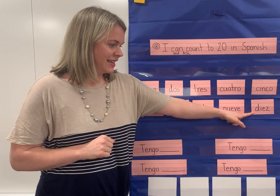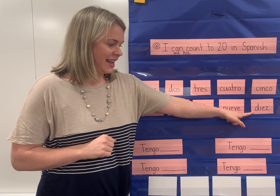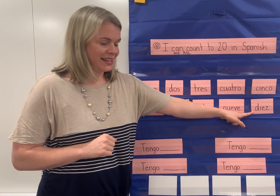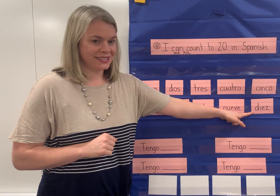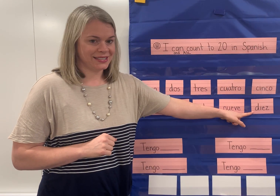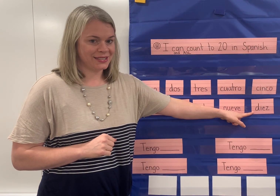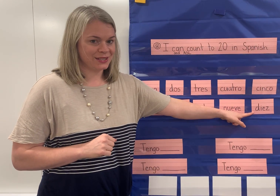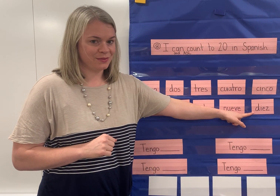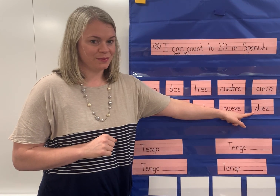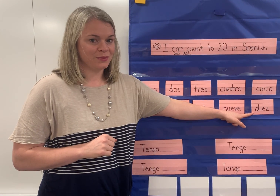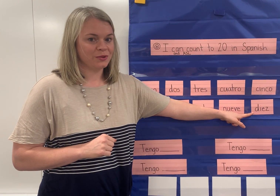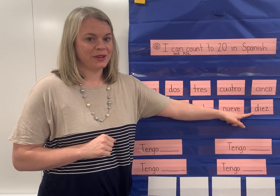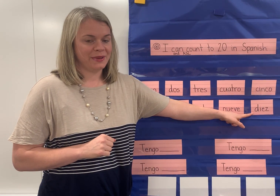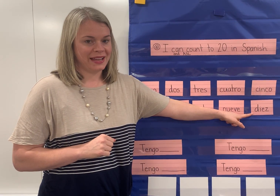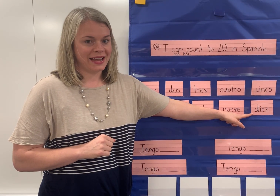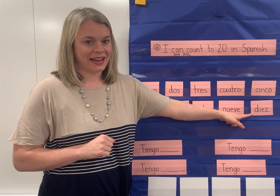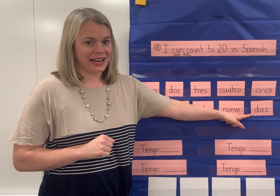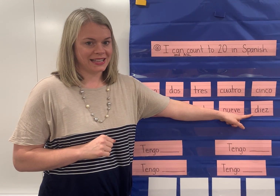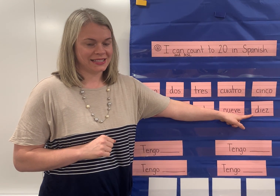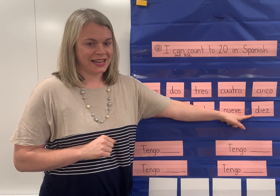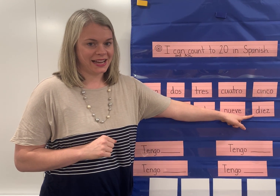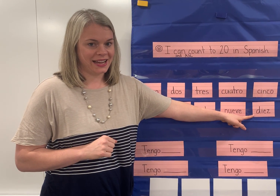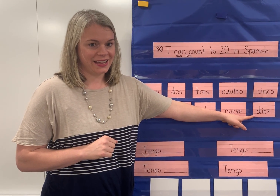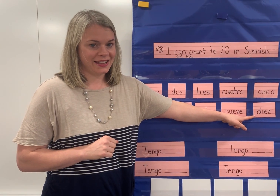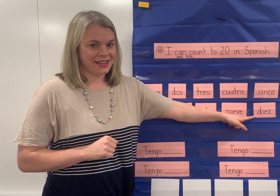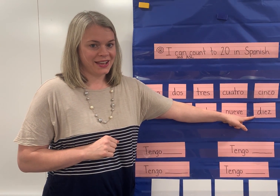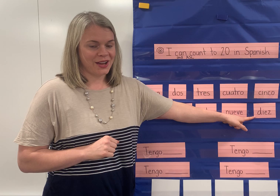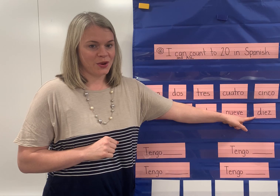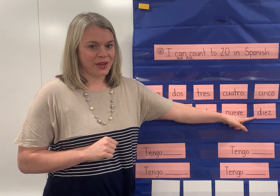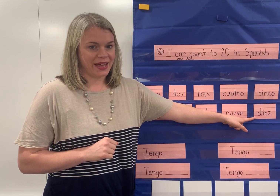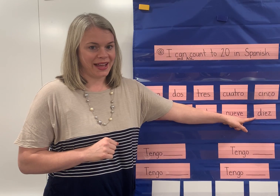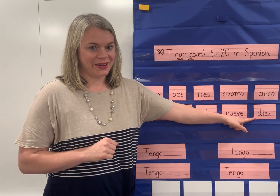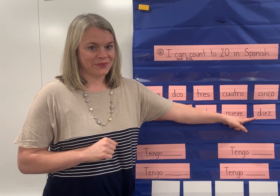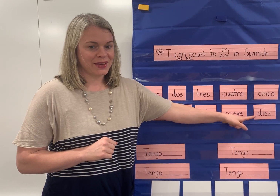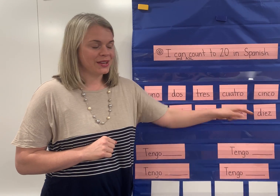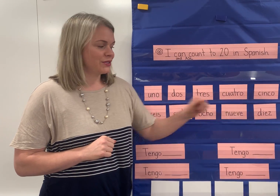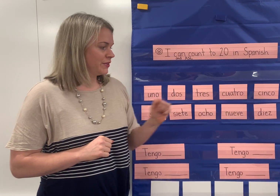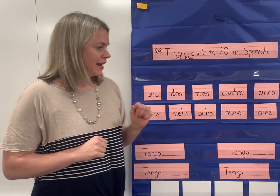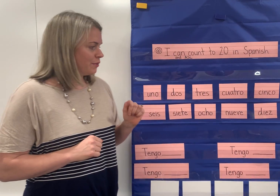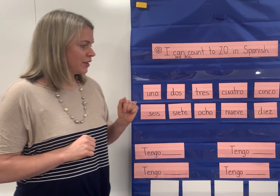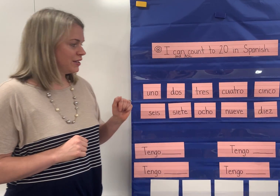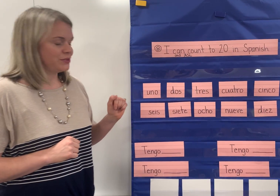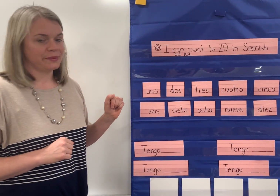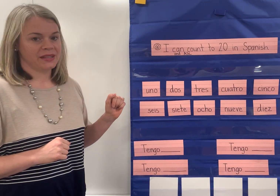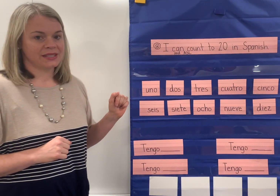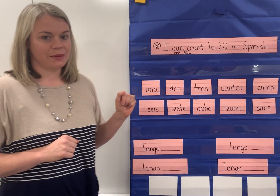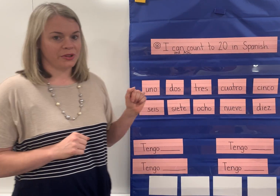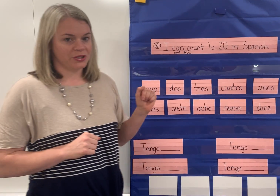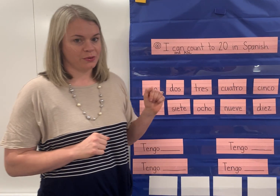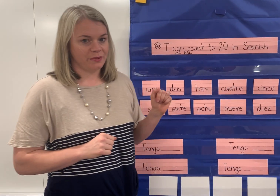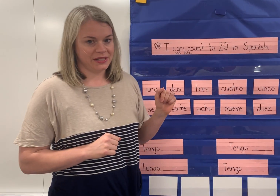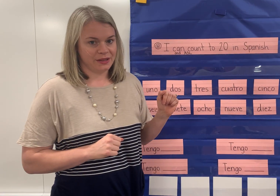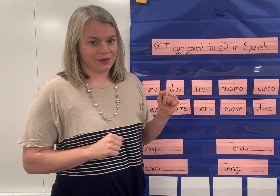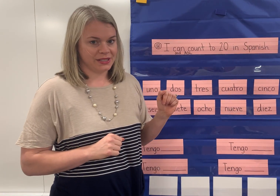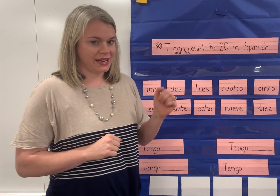10. Muy bien, clase. Okay, so now we're going to do something similar to what we did with sign